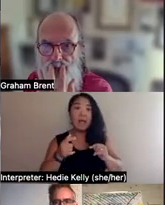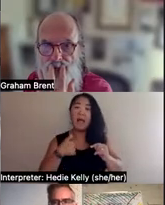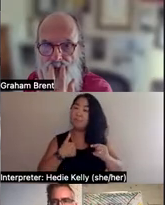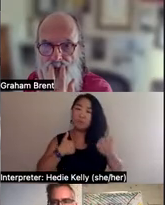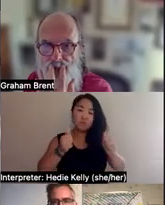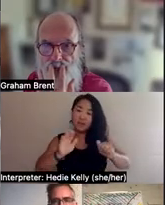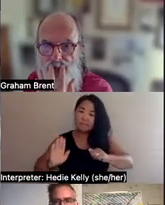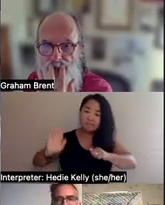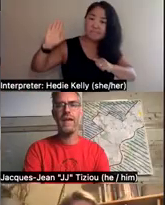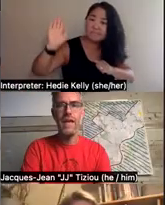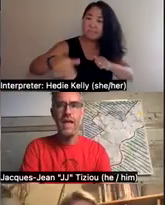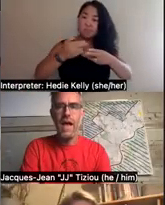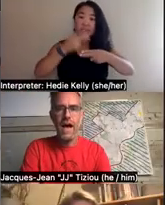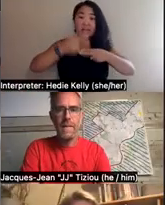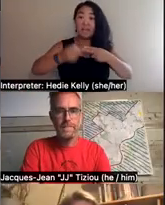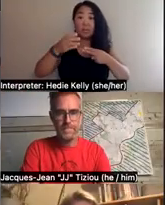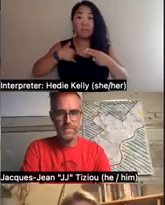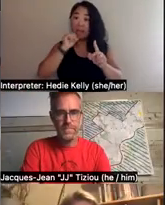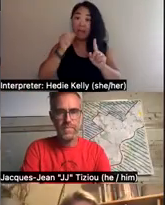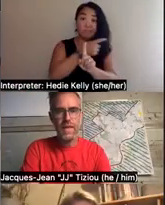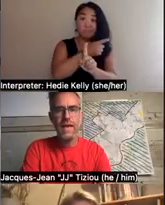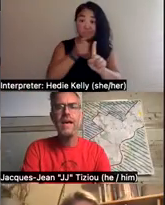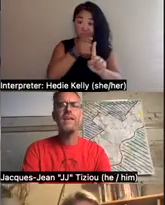through these slides so as to not get off topic.